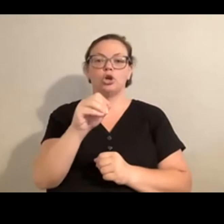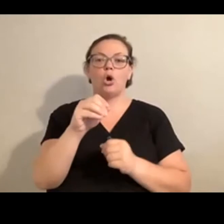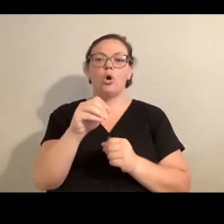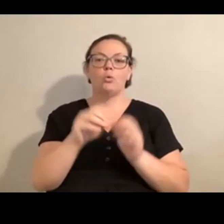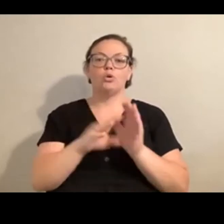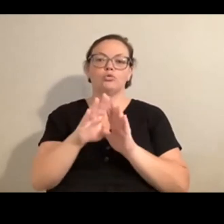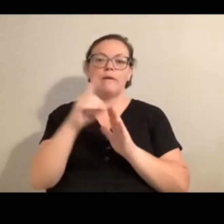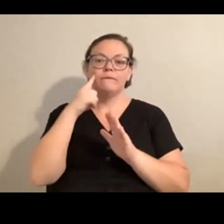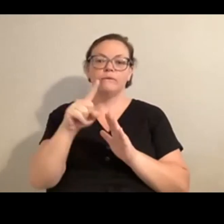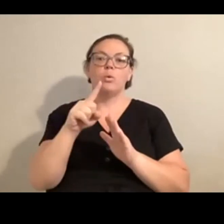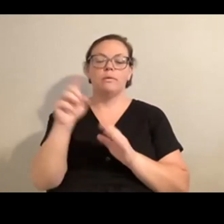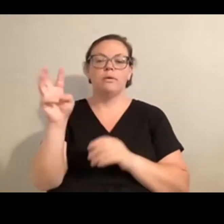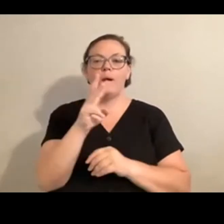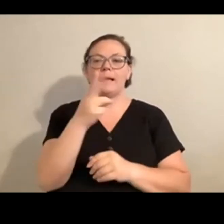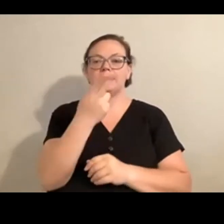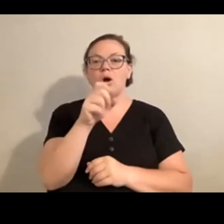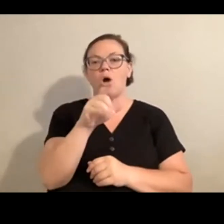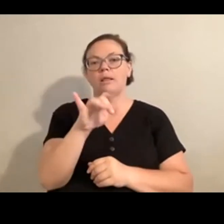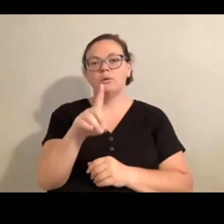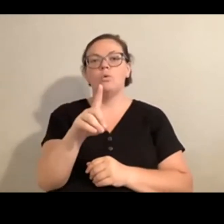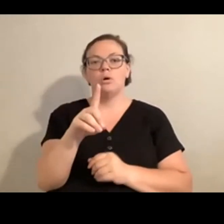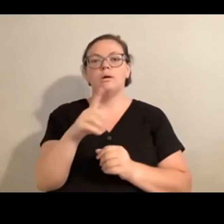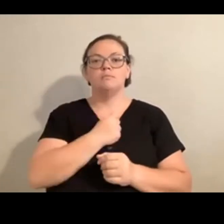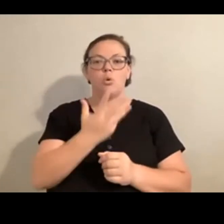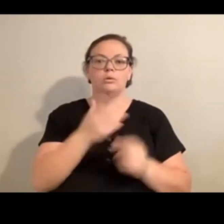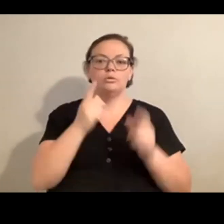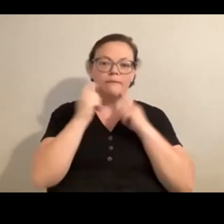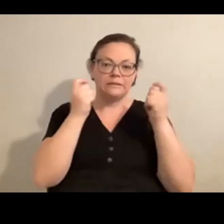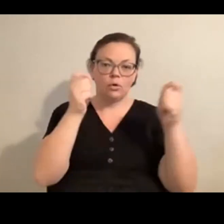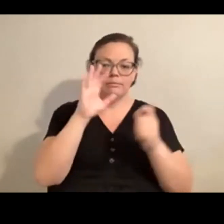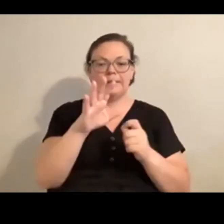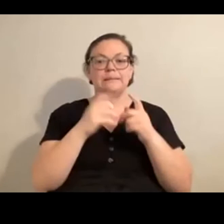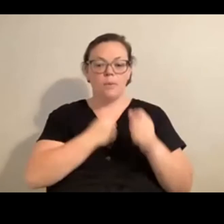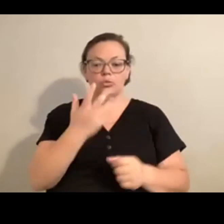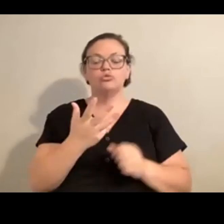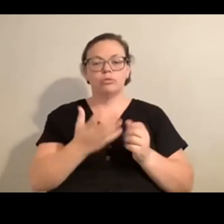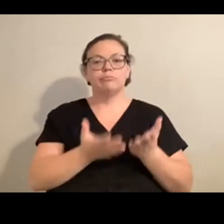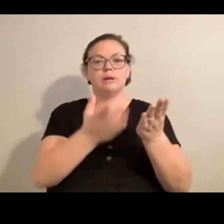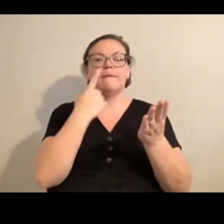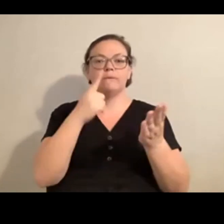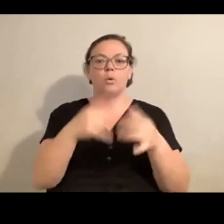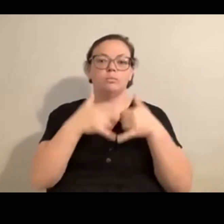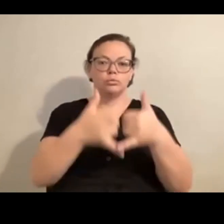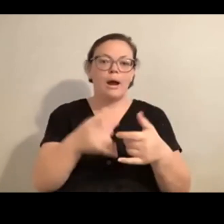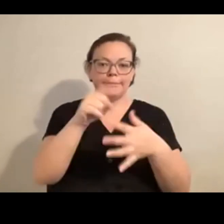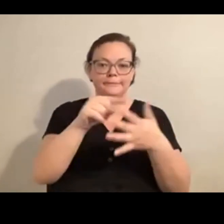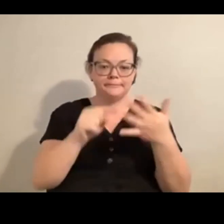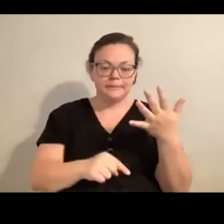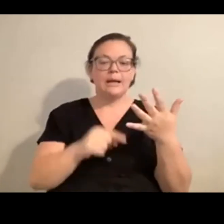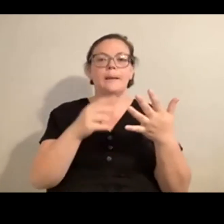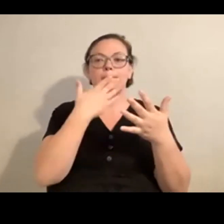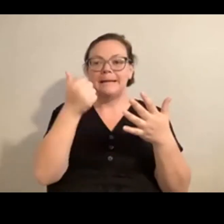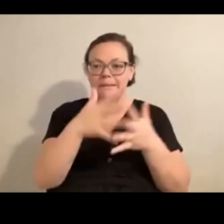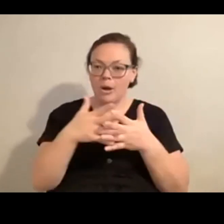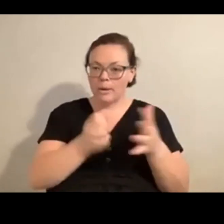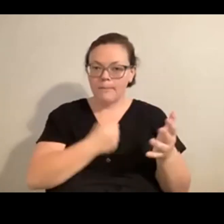Hollywood Literature Festival in 2021. Dare's poetry has been nominated for a Pushcart Prize, Best of the Net, and Best American Poets.